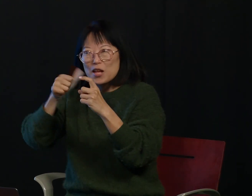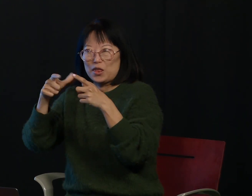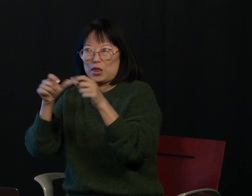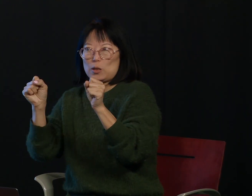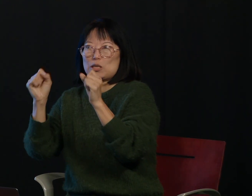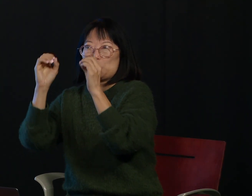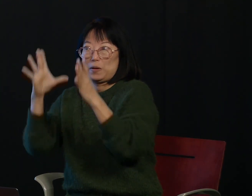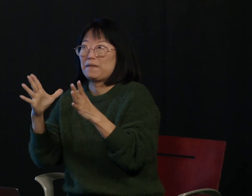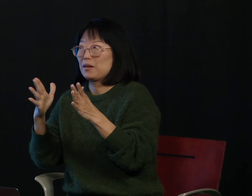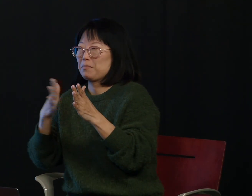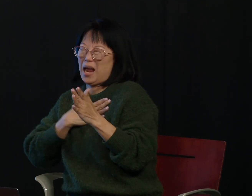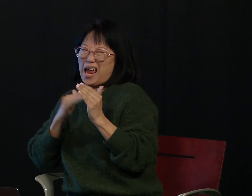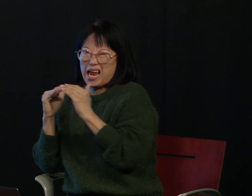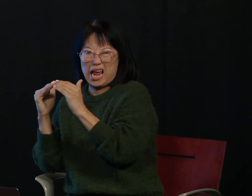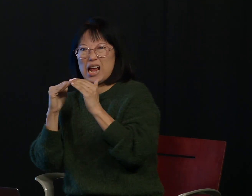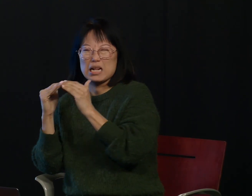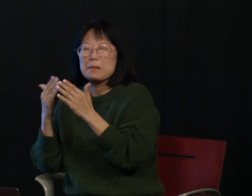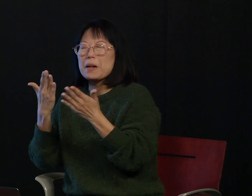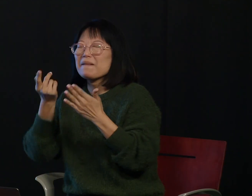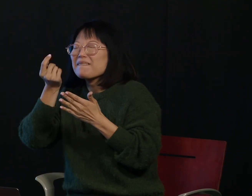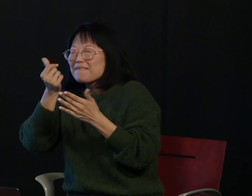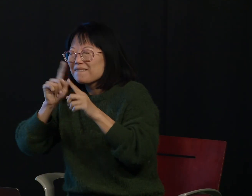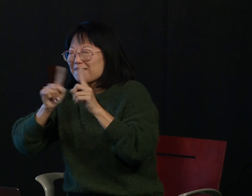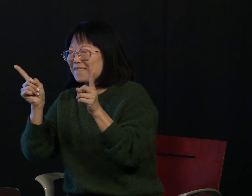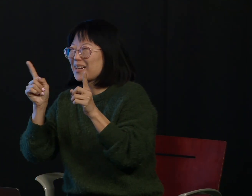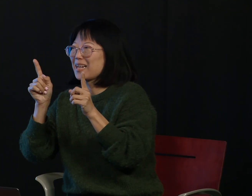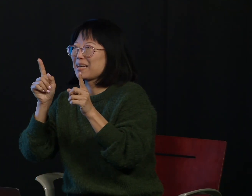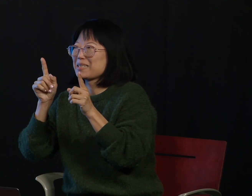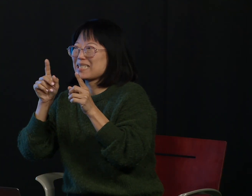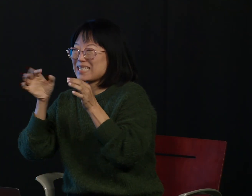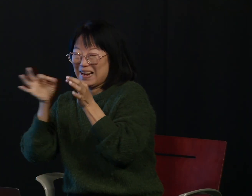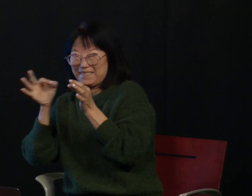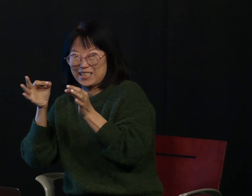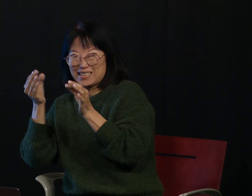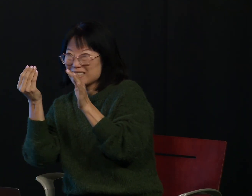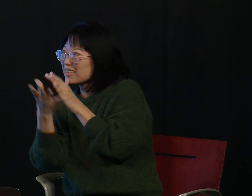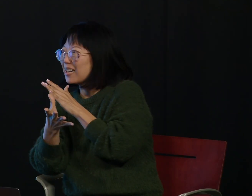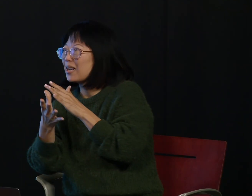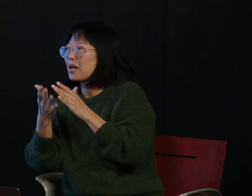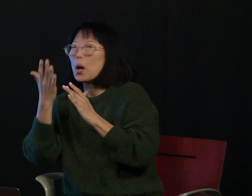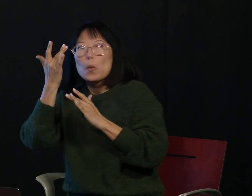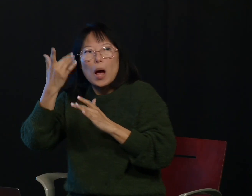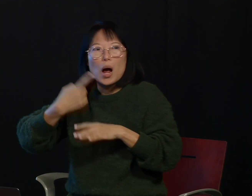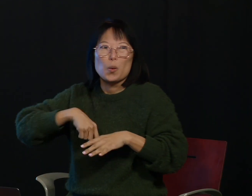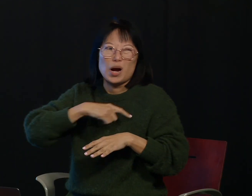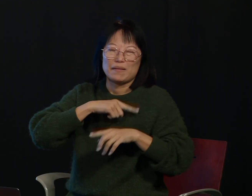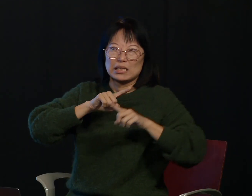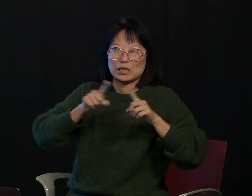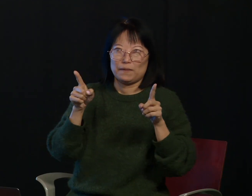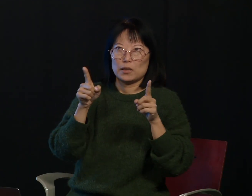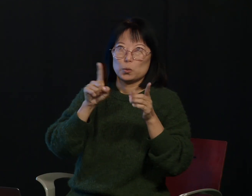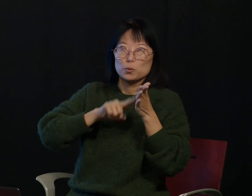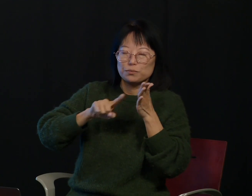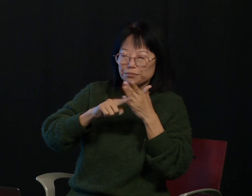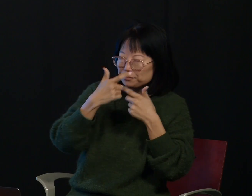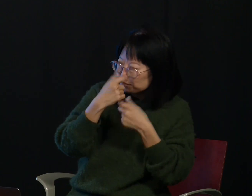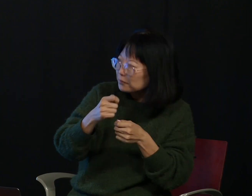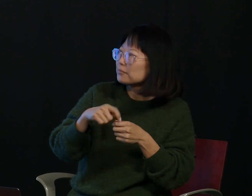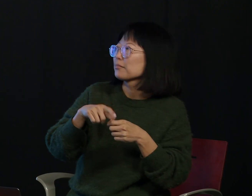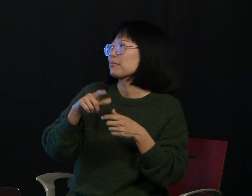linguistic professor, one of my colleagues here, they will probably have a slightly different definition. And the reason we have different definitions is